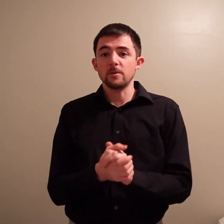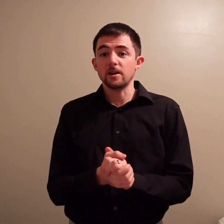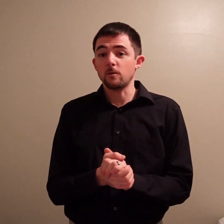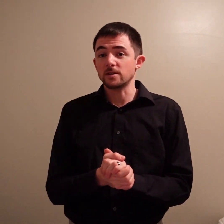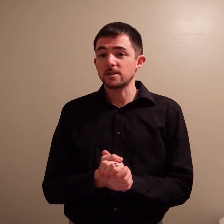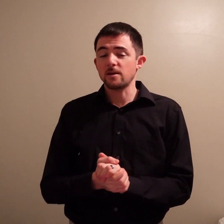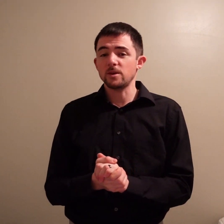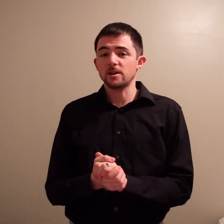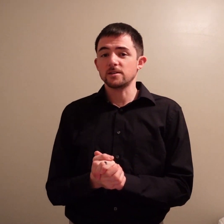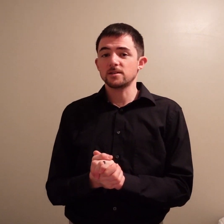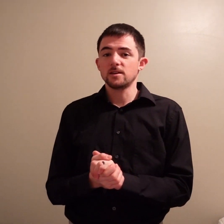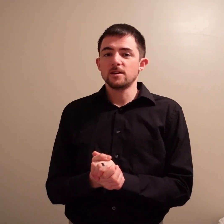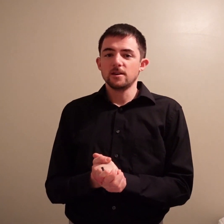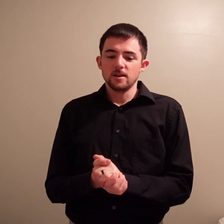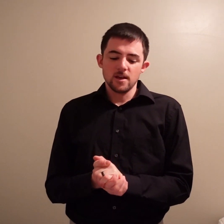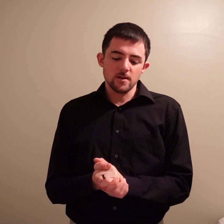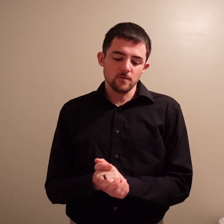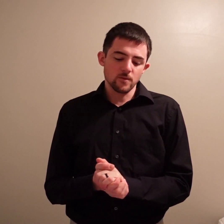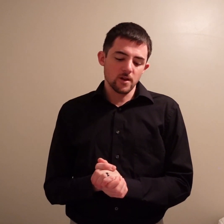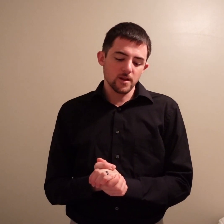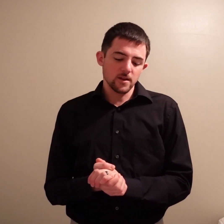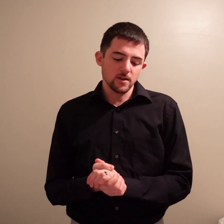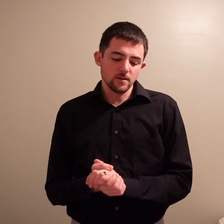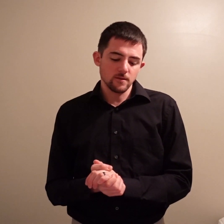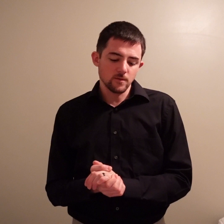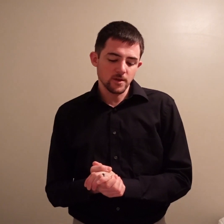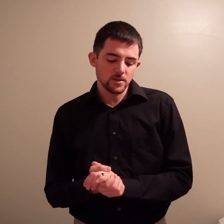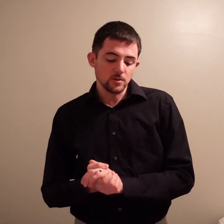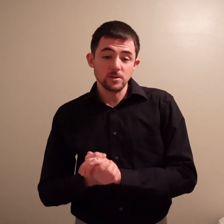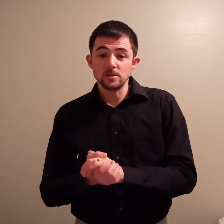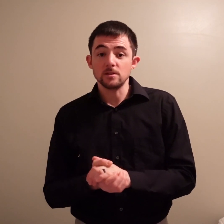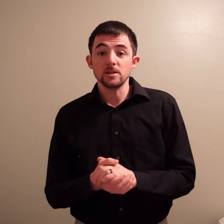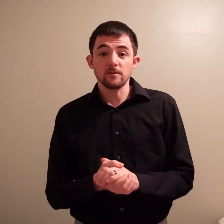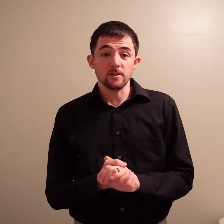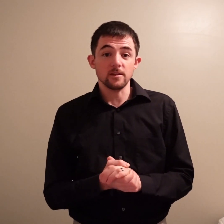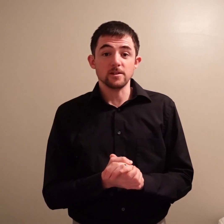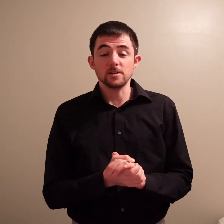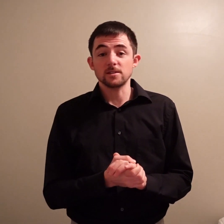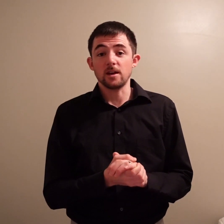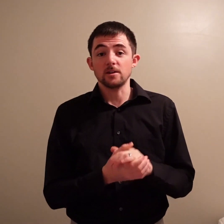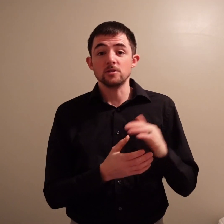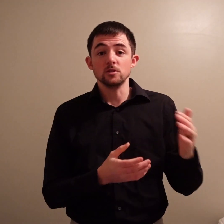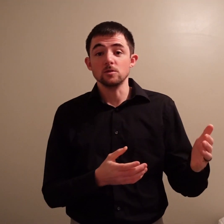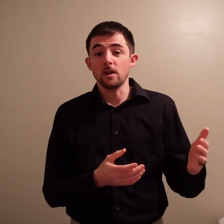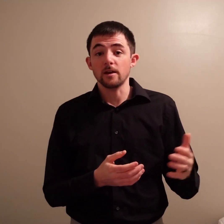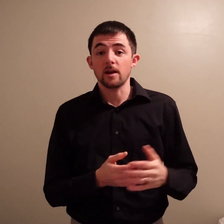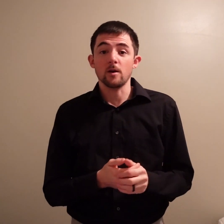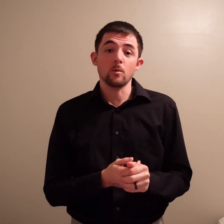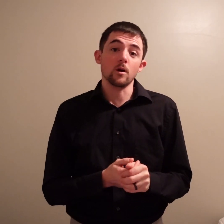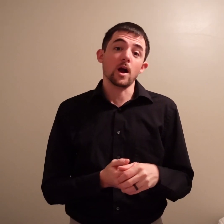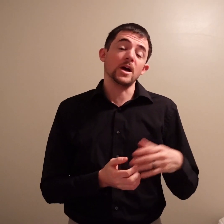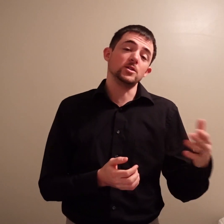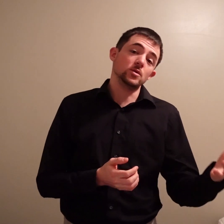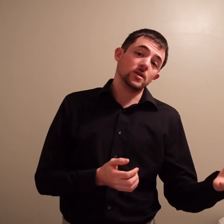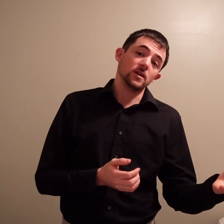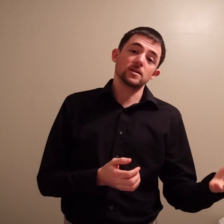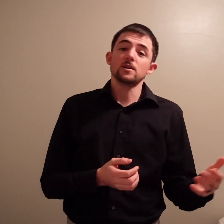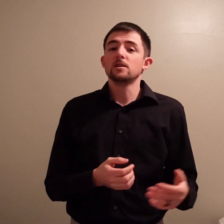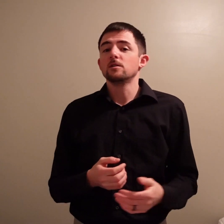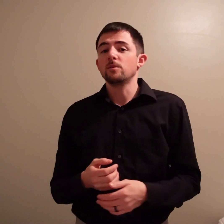make it one sign, because it really is used differently than just like do, like at work I do this. But